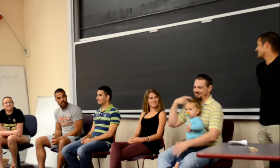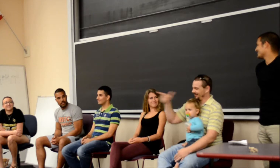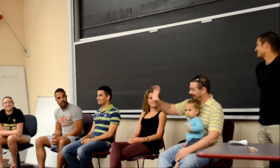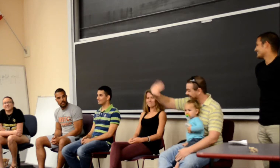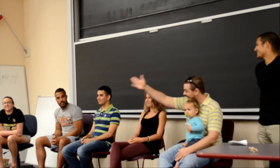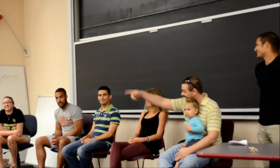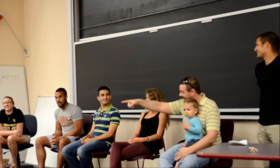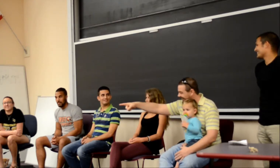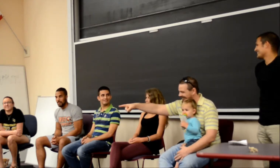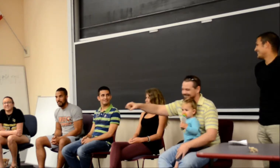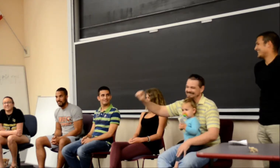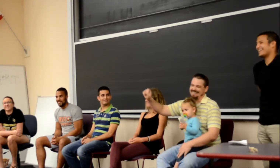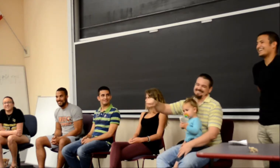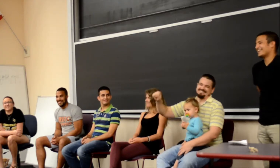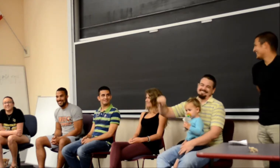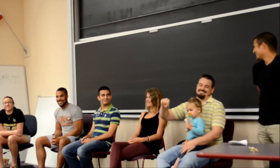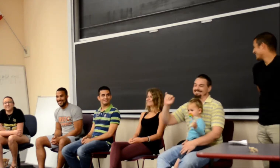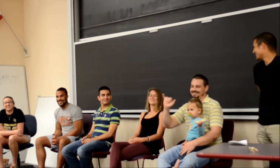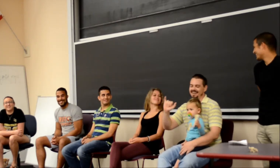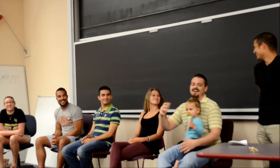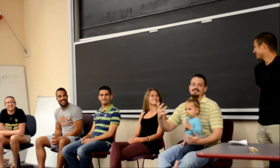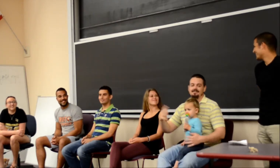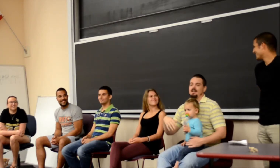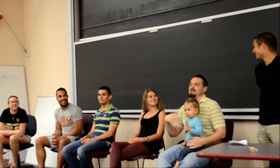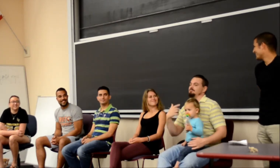I know that one of those interpreters. Hey!